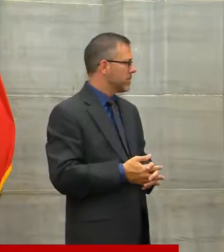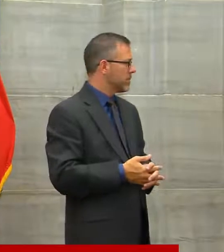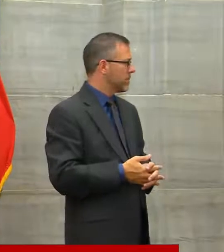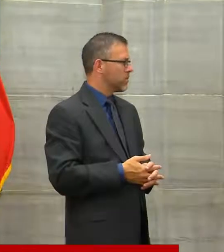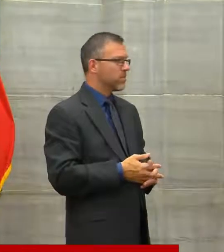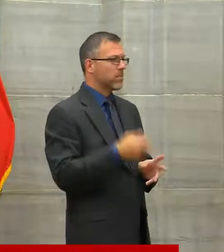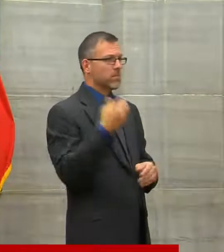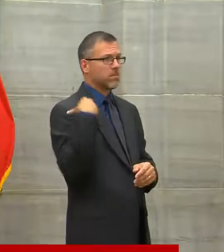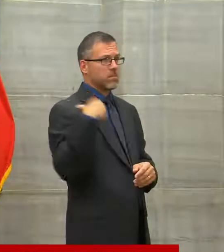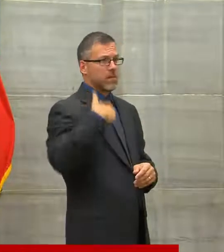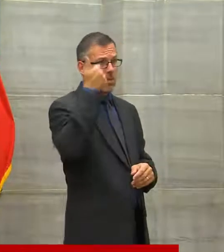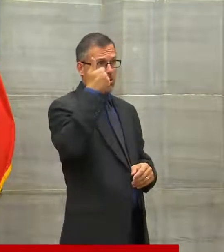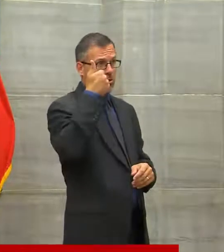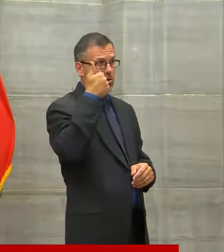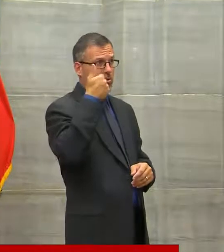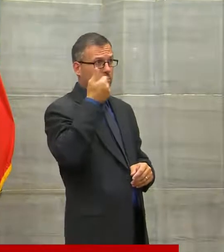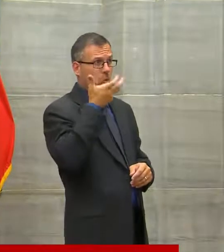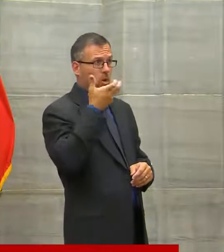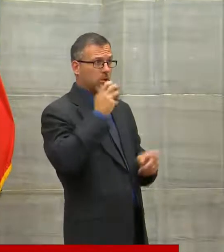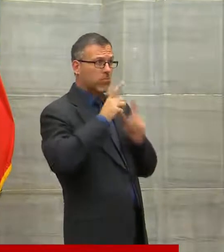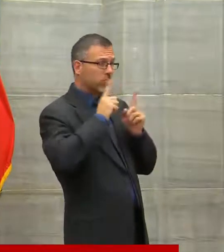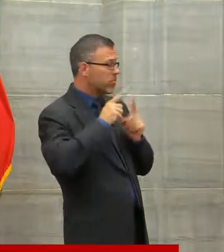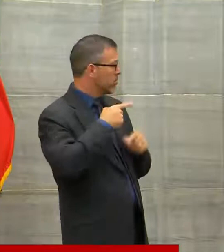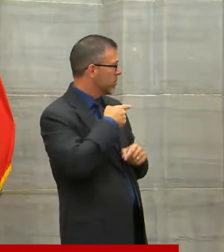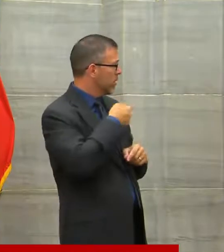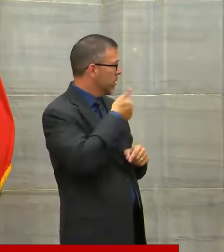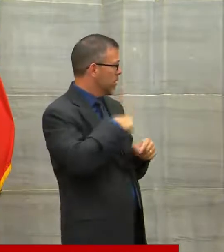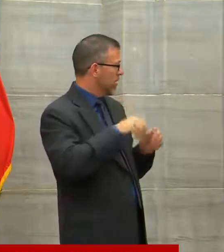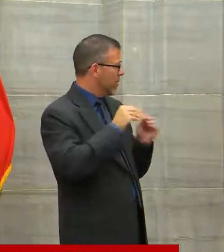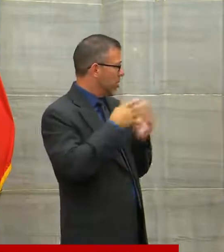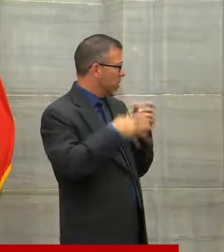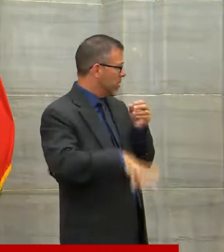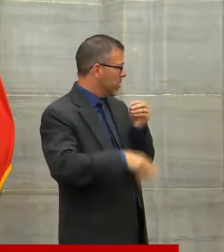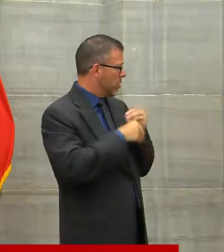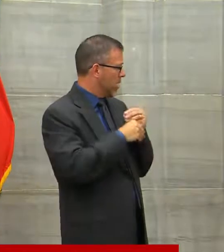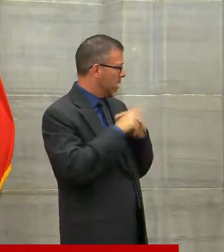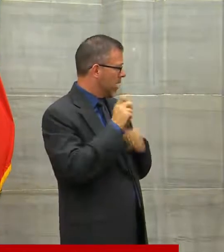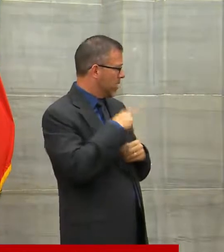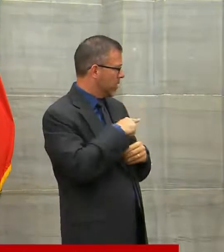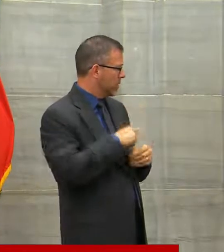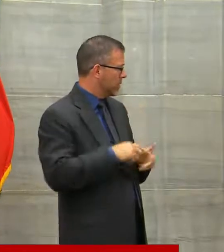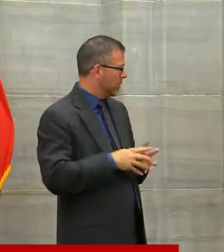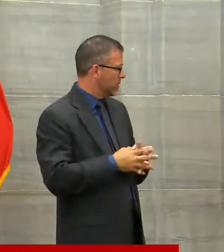Does the commission want to talk about that? If you have anything to add to that.